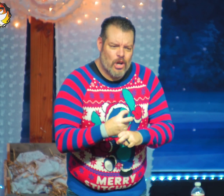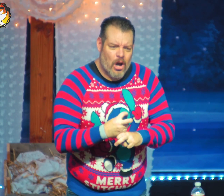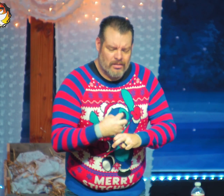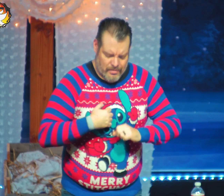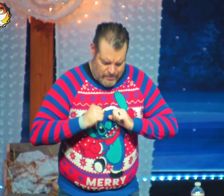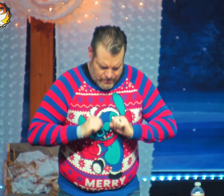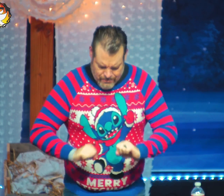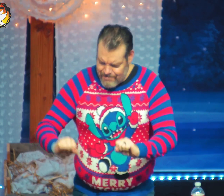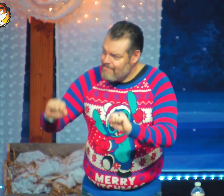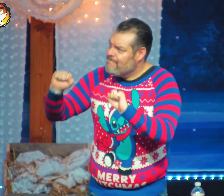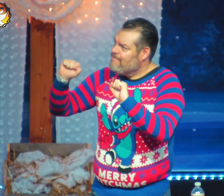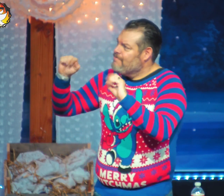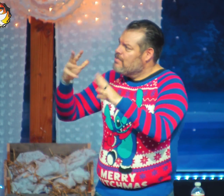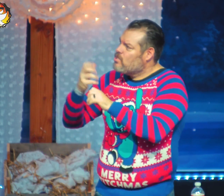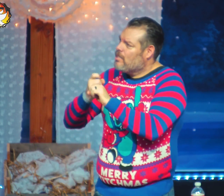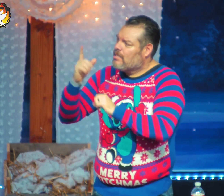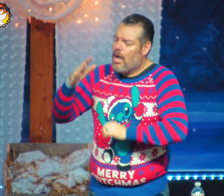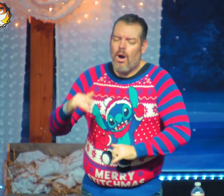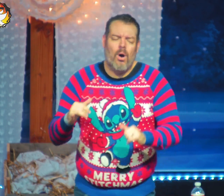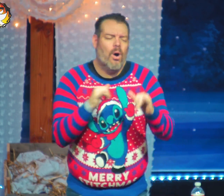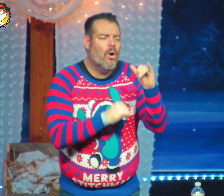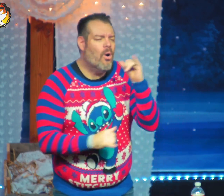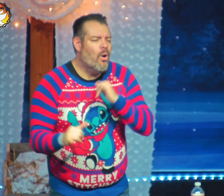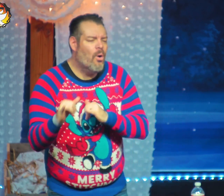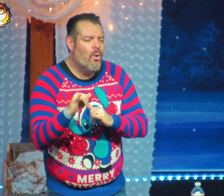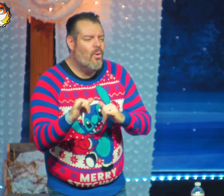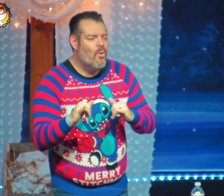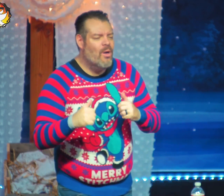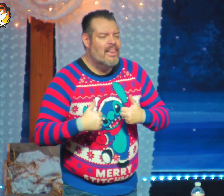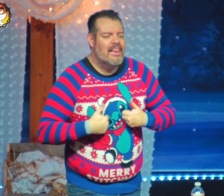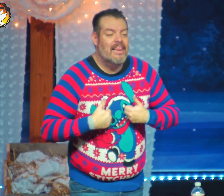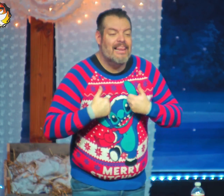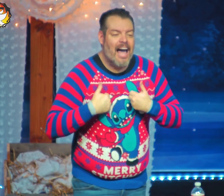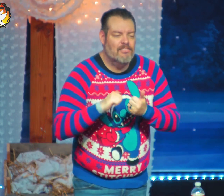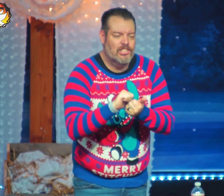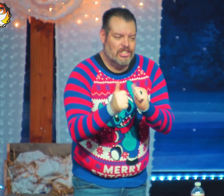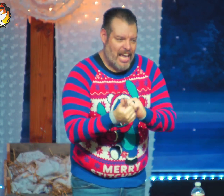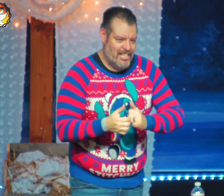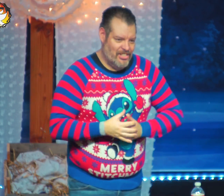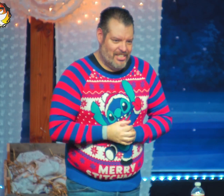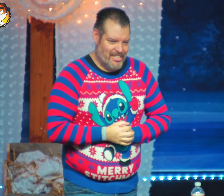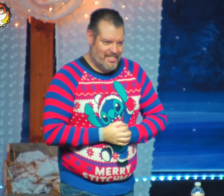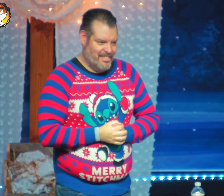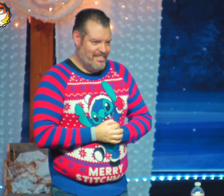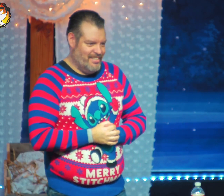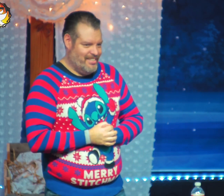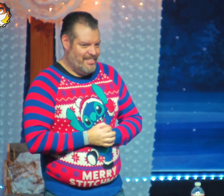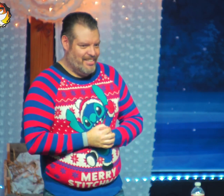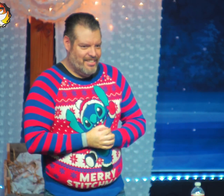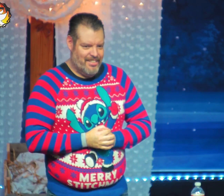And I struggle with some thoughts myself. And God says, stop. Let